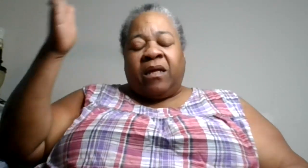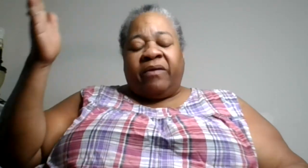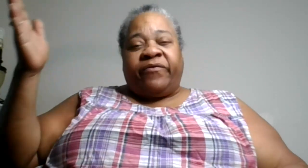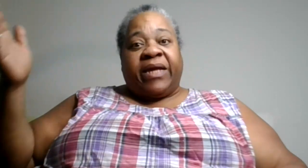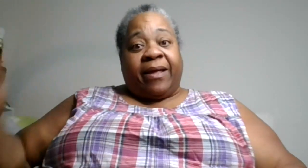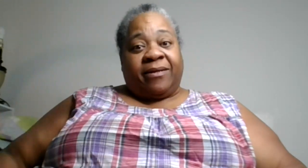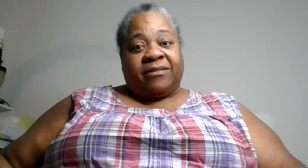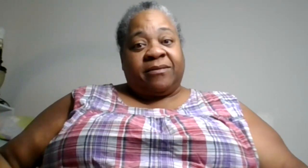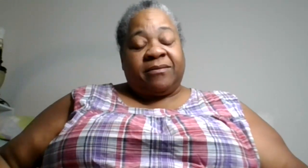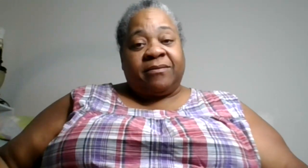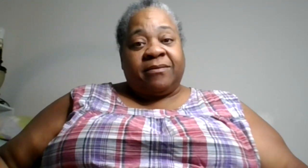forget,